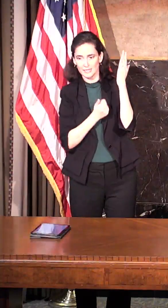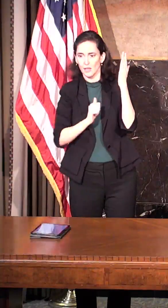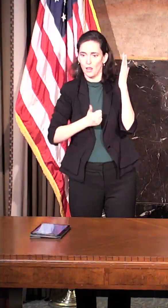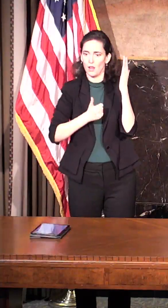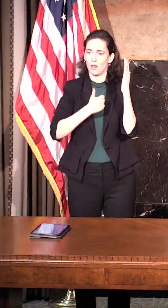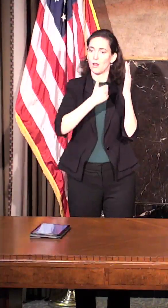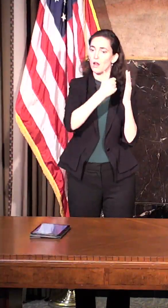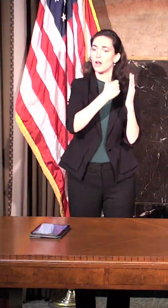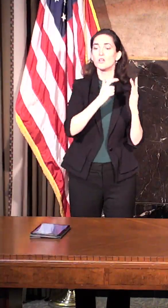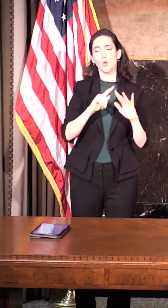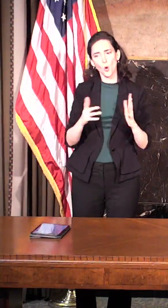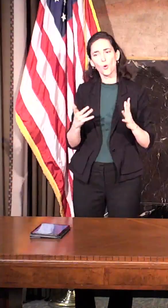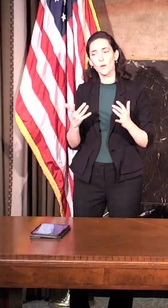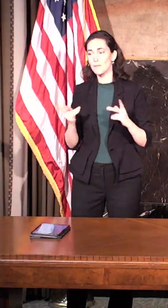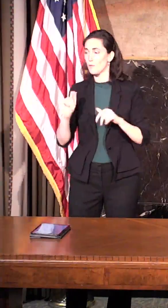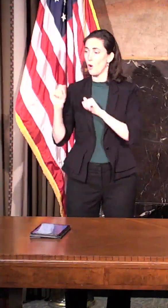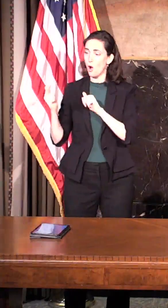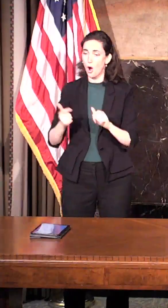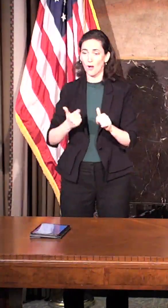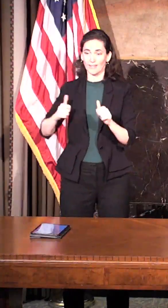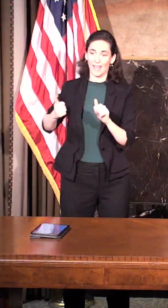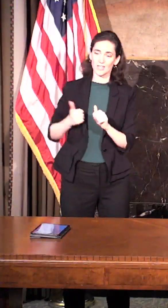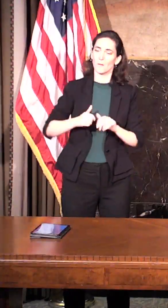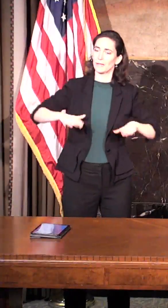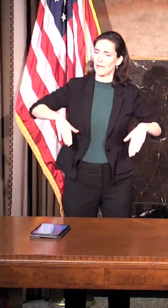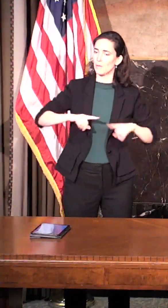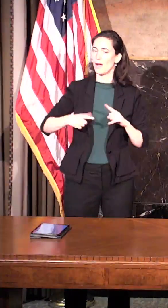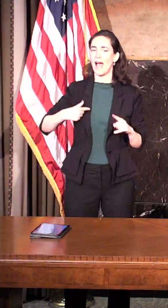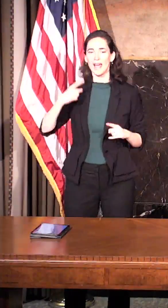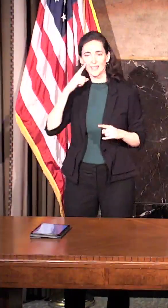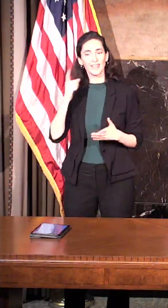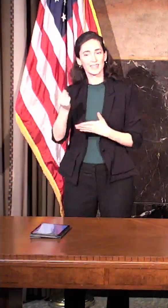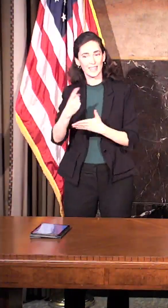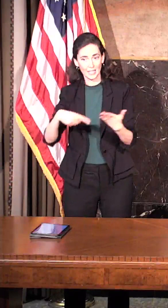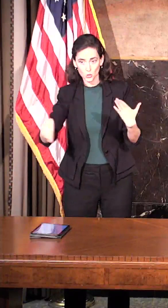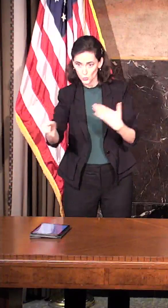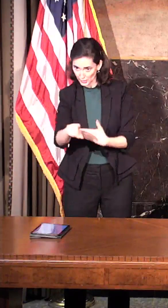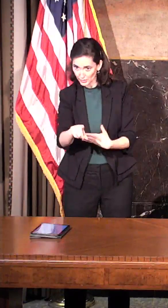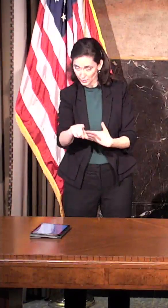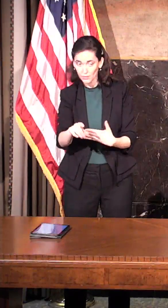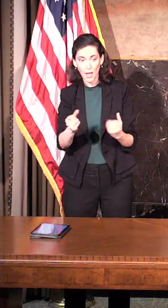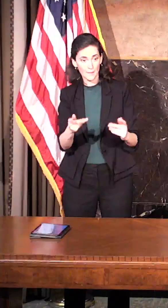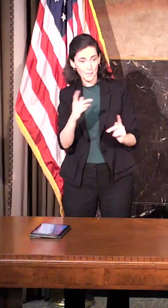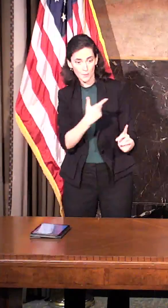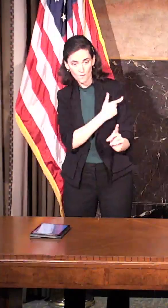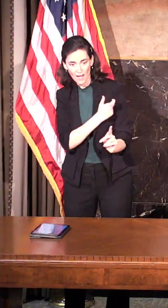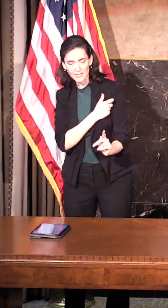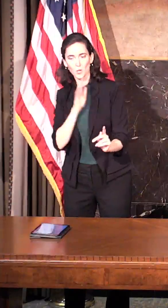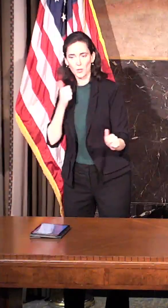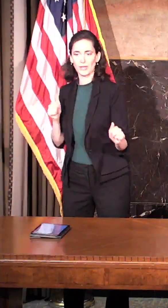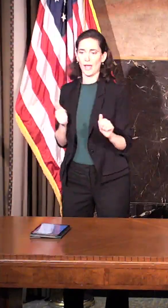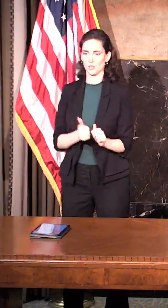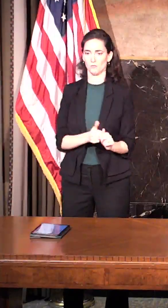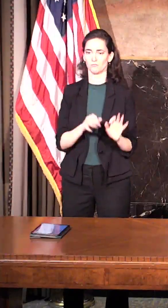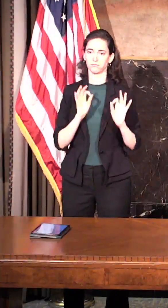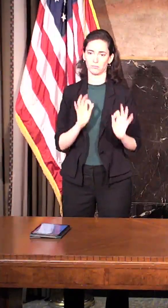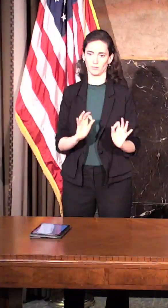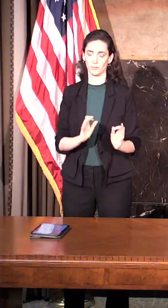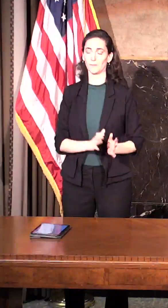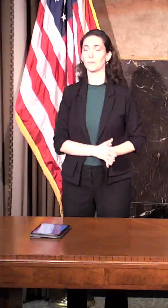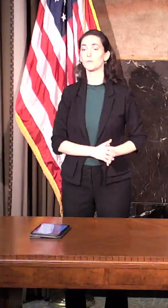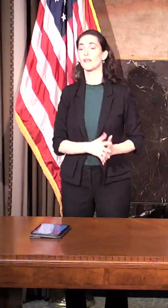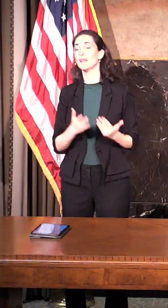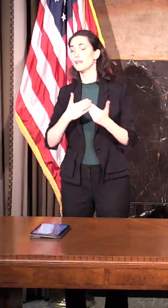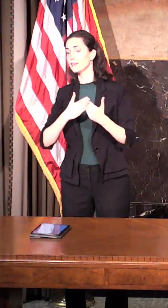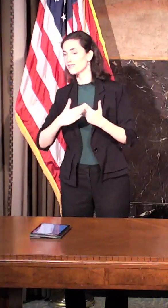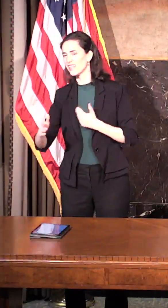as vaccinated, on the dashboard. And I expect next week that those numbers pick back up. Looking forward, what we expect to come into the state